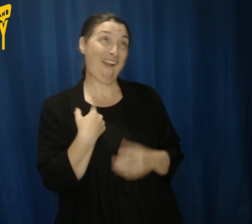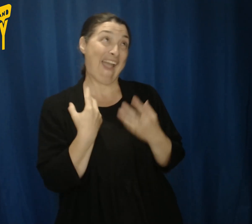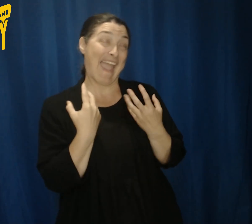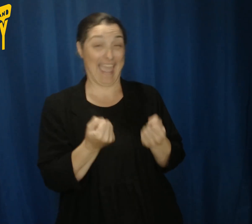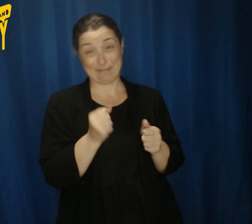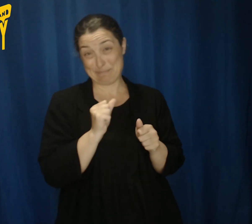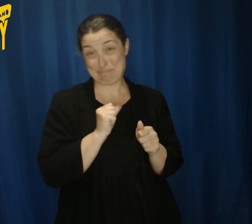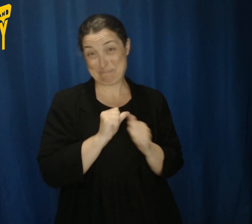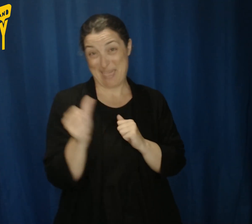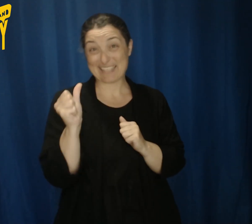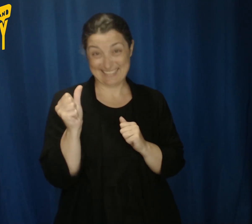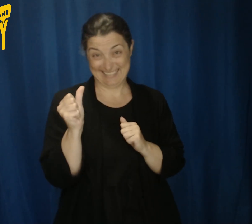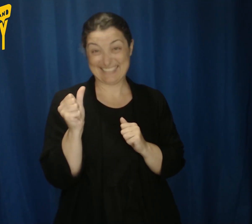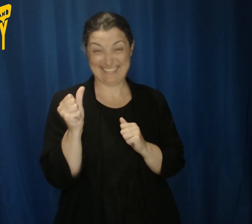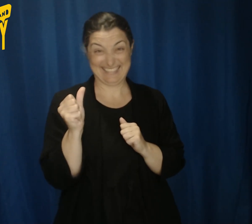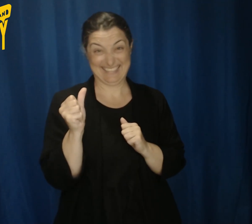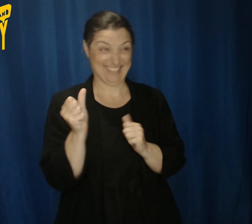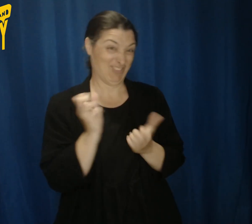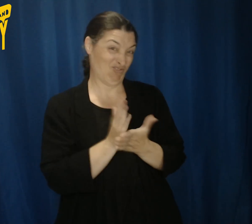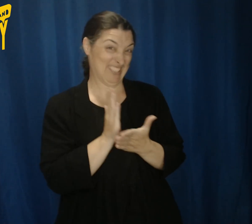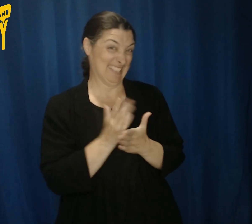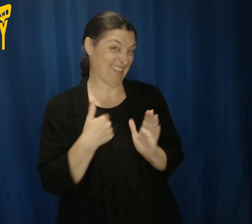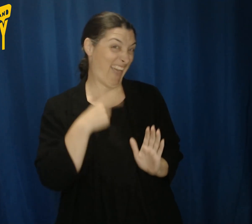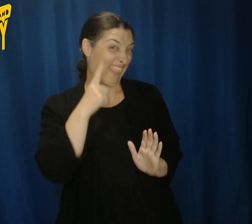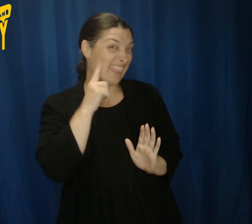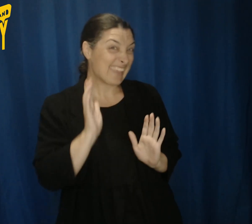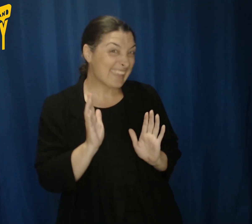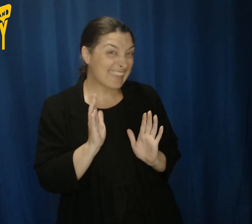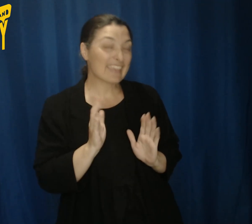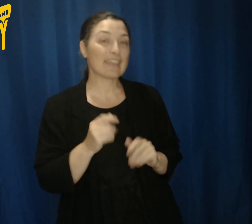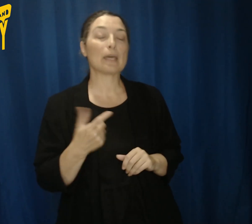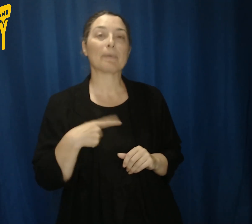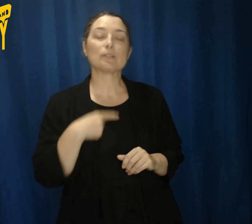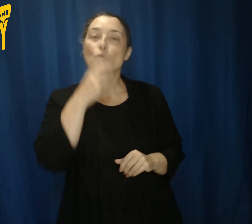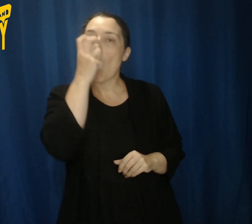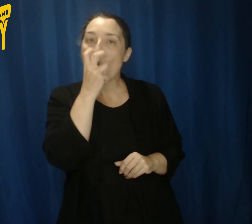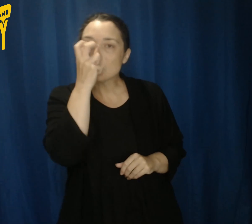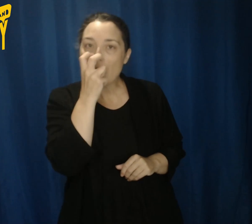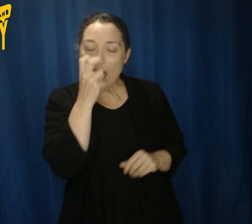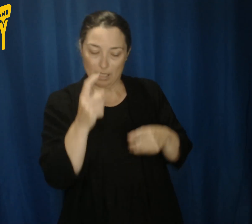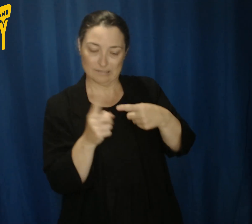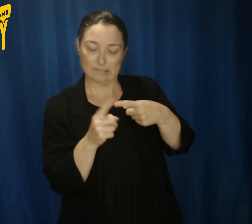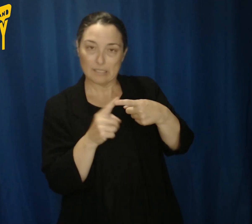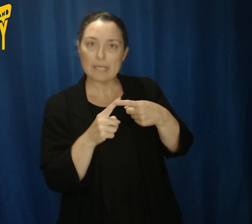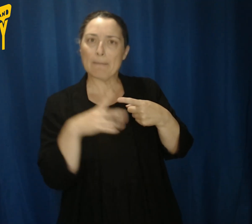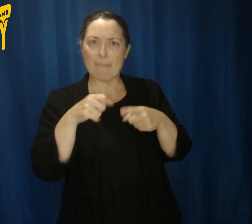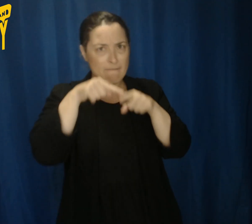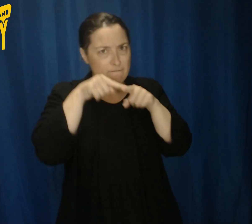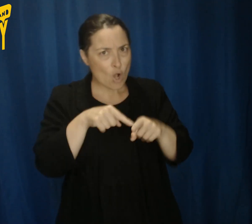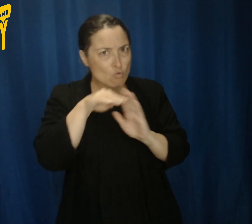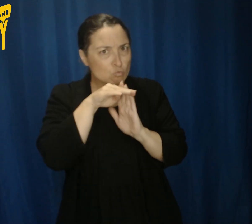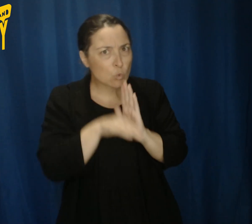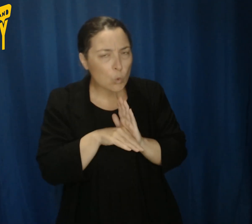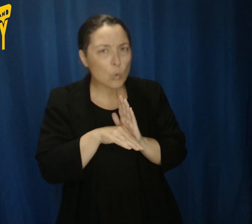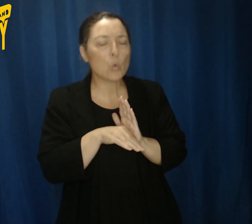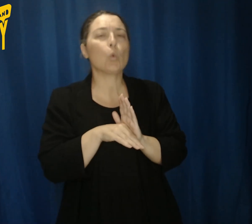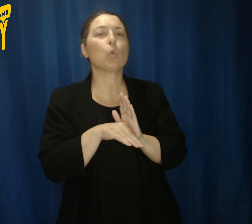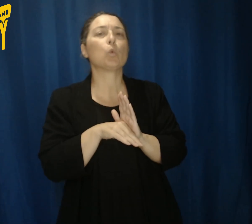best position. Because the eldest one had to be all keeping to the rules. And the next one down